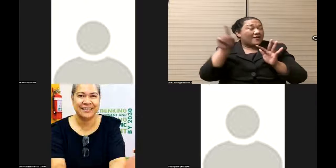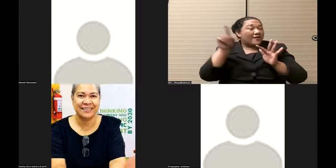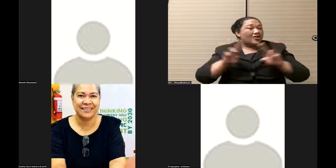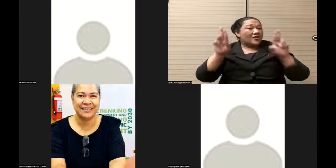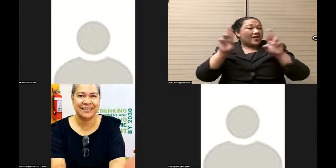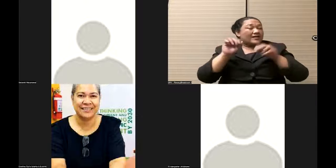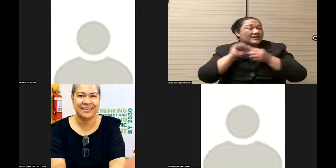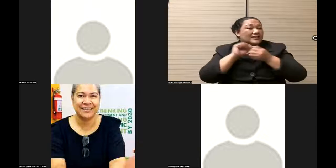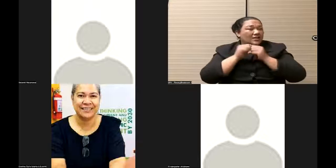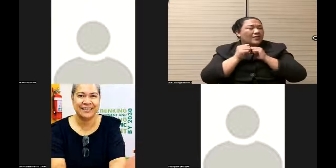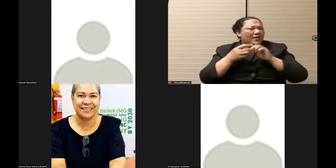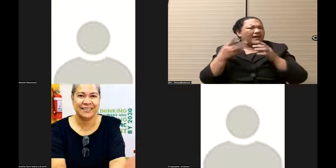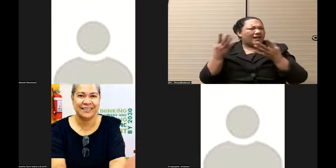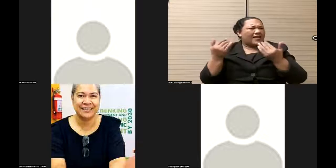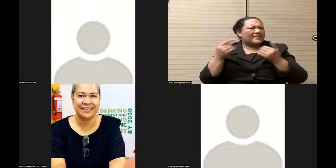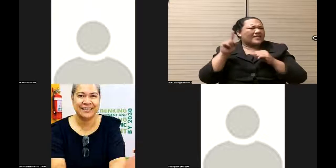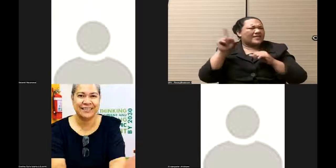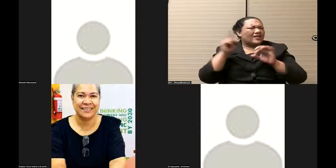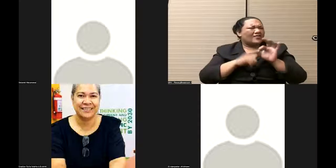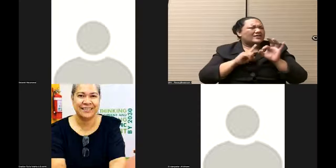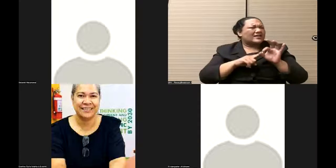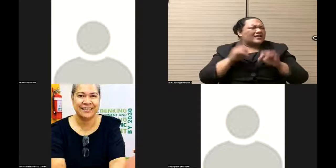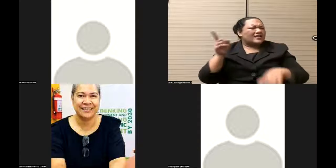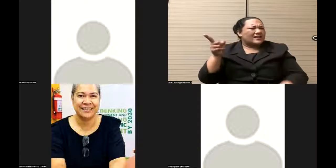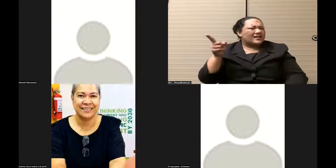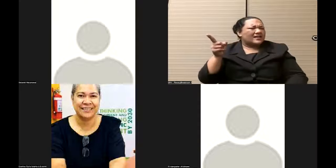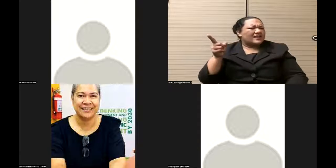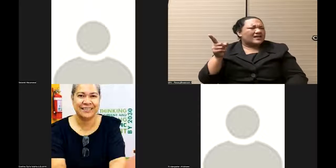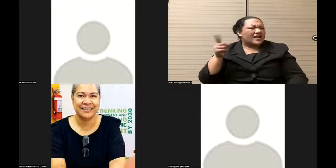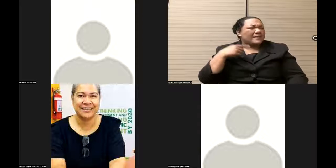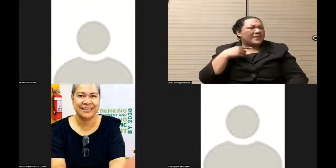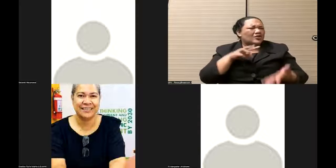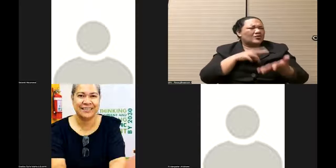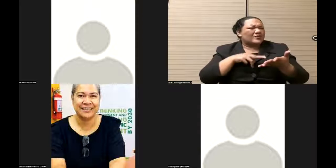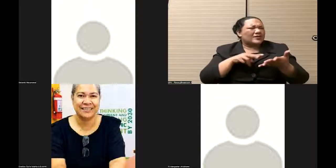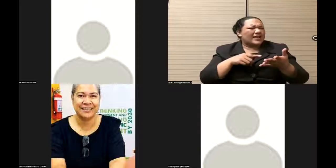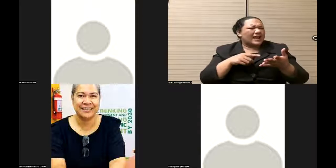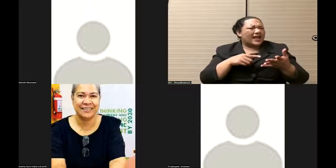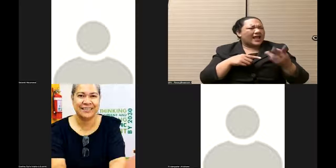of comments in response to the Australian Ambassador of Women and Girls question. Thank you, Ari.